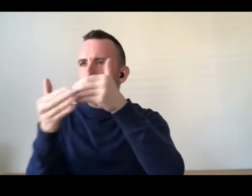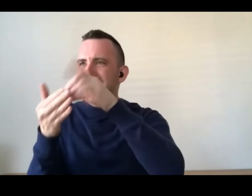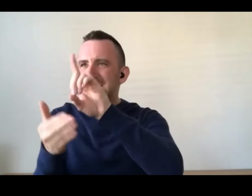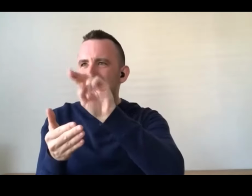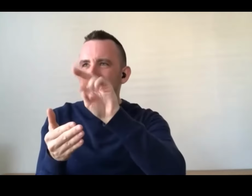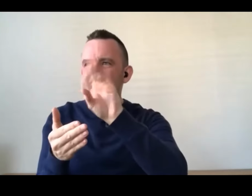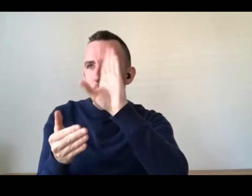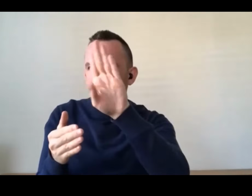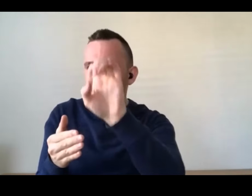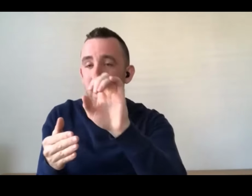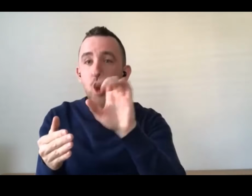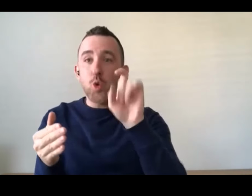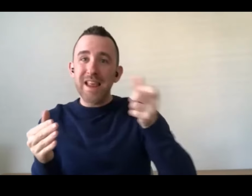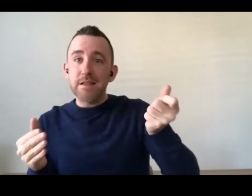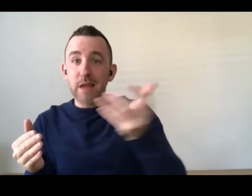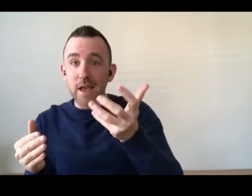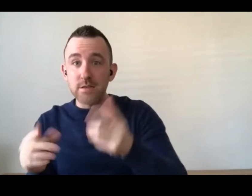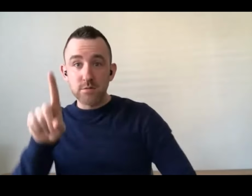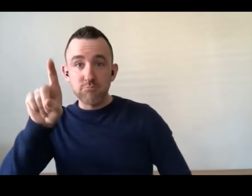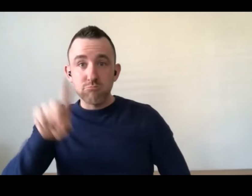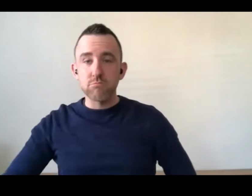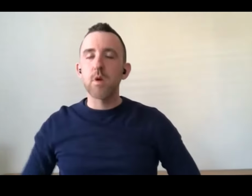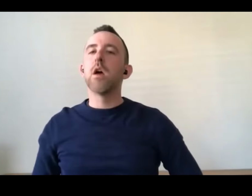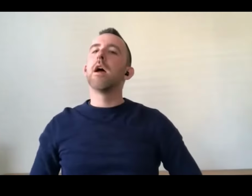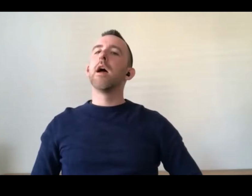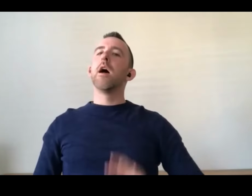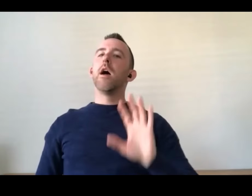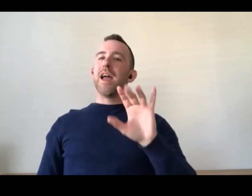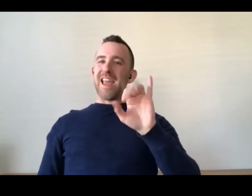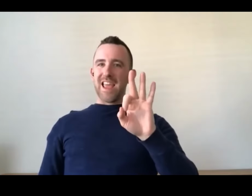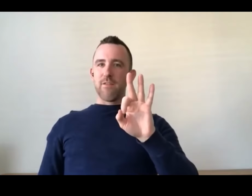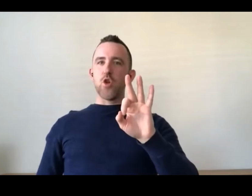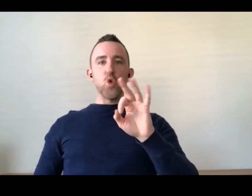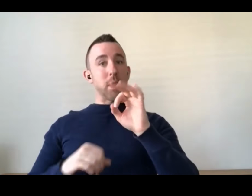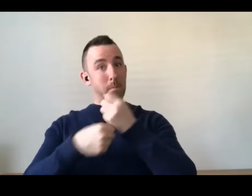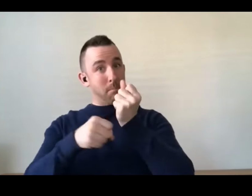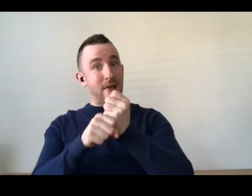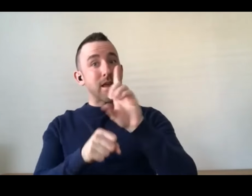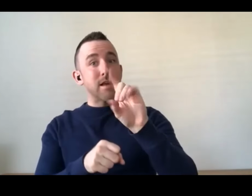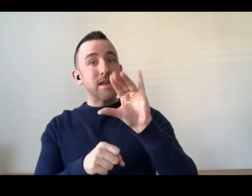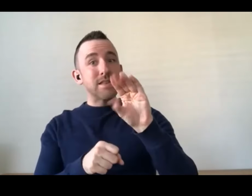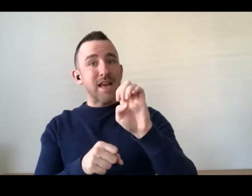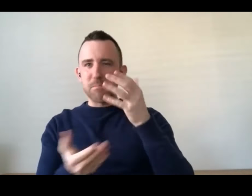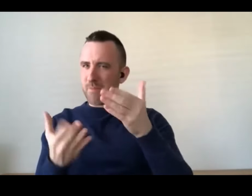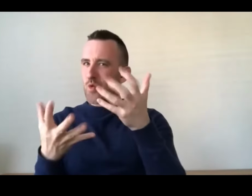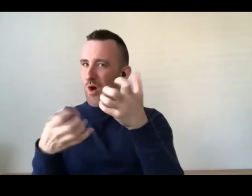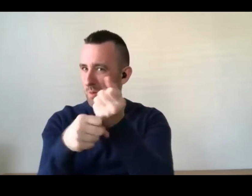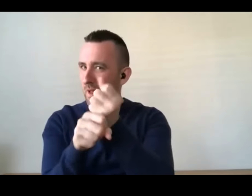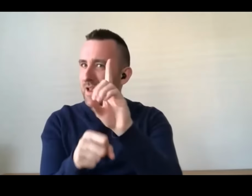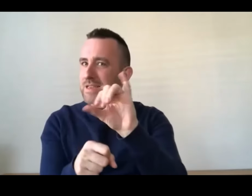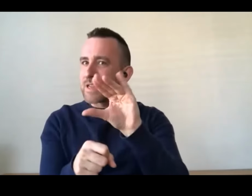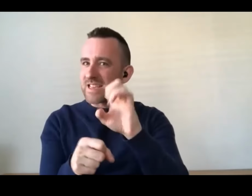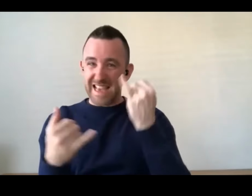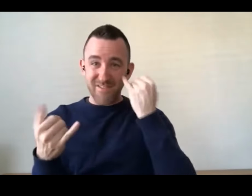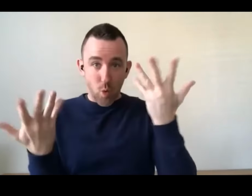going to be? Will we need dice? If you can construct dice, you might want to do that. If you have dice